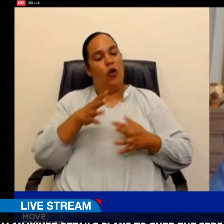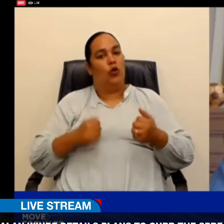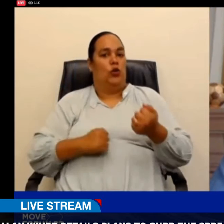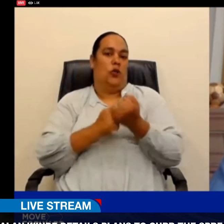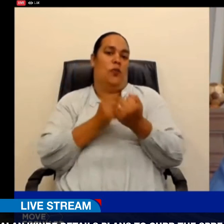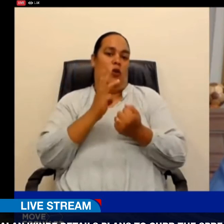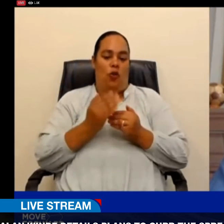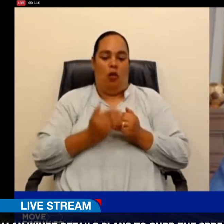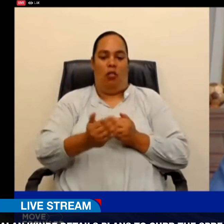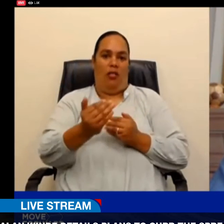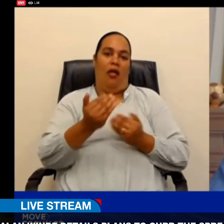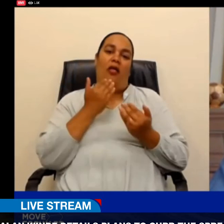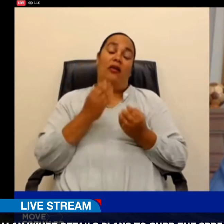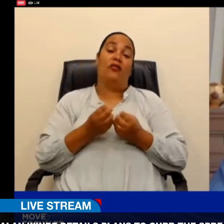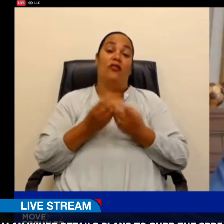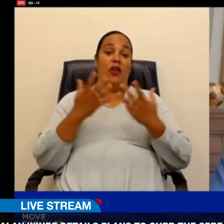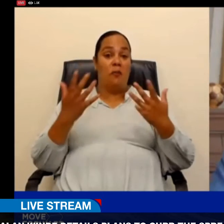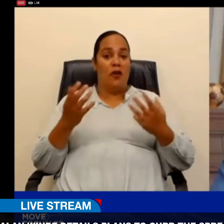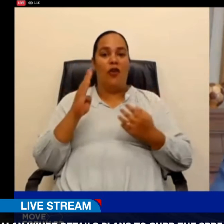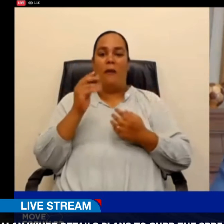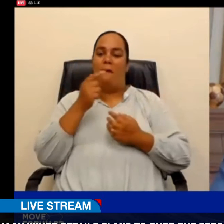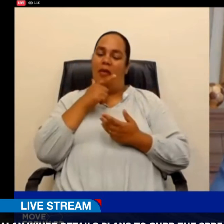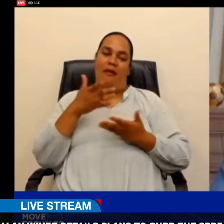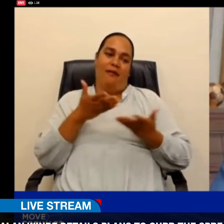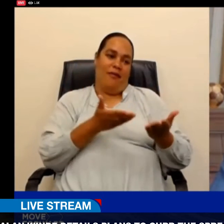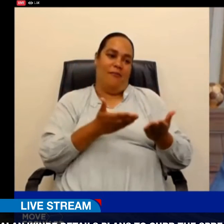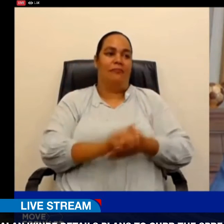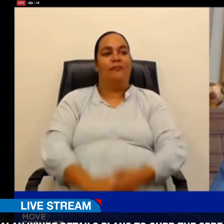way. Thank you very much. Bianca, back to you.